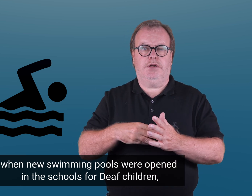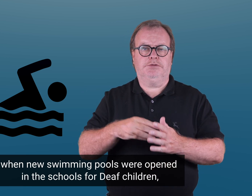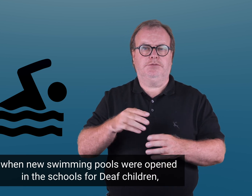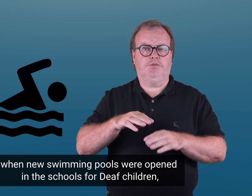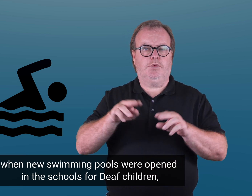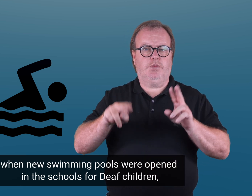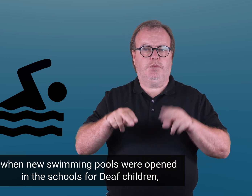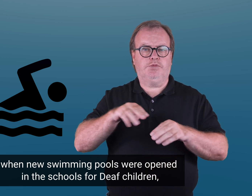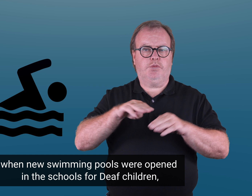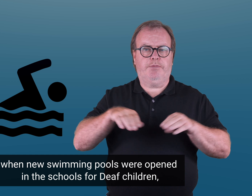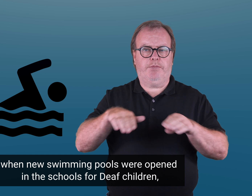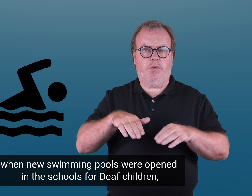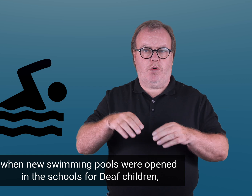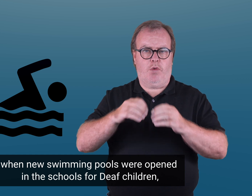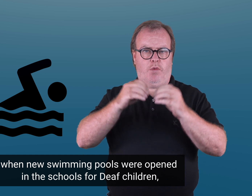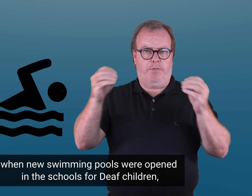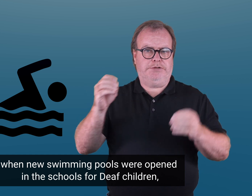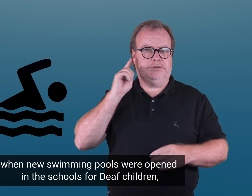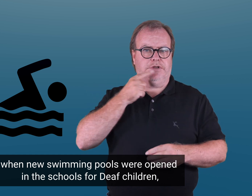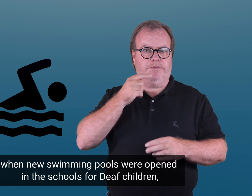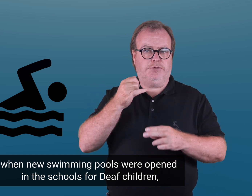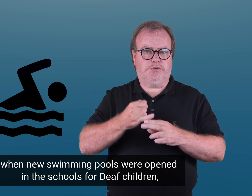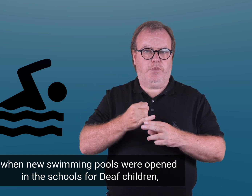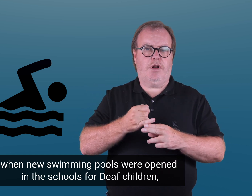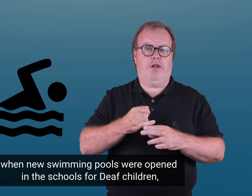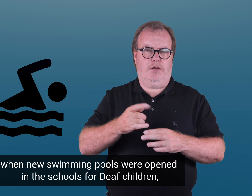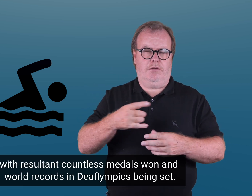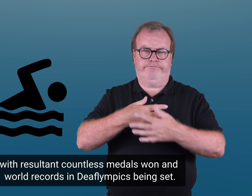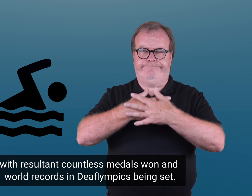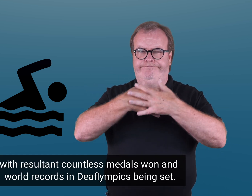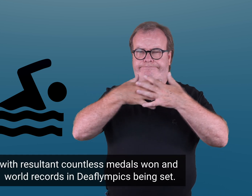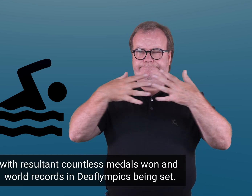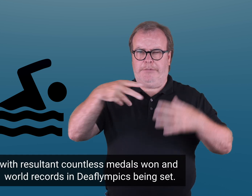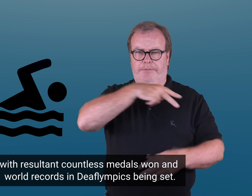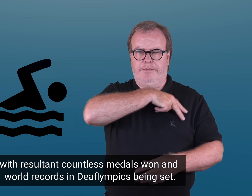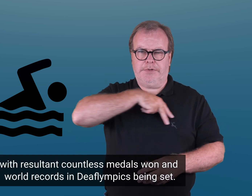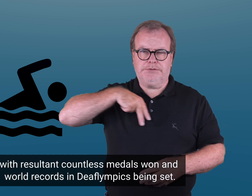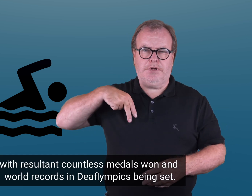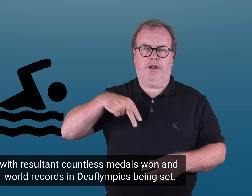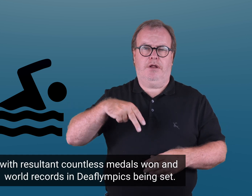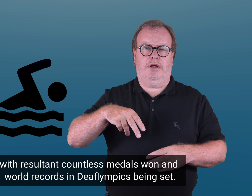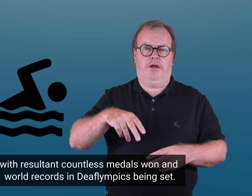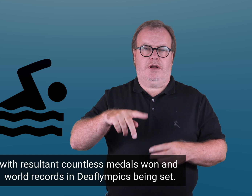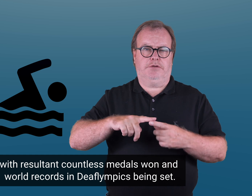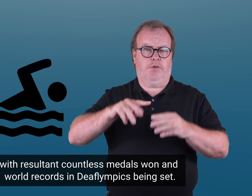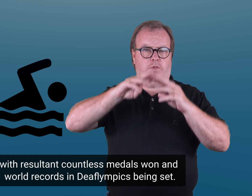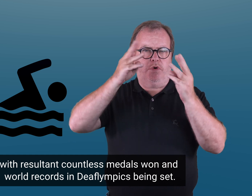when new swimming pools were opened in schools for the deaf children. This resulted in countless medals won